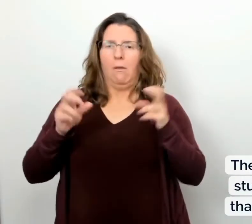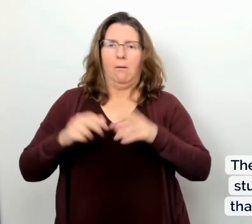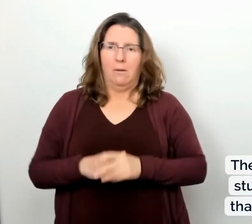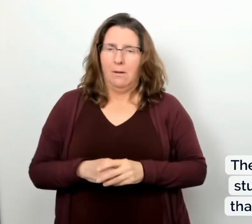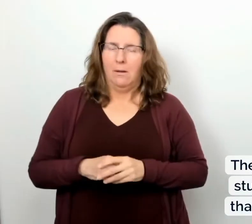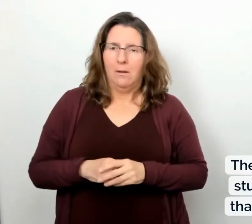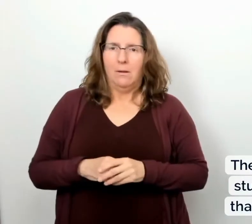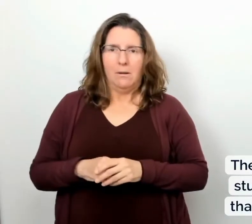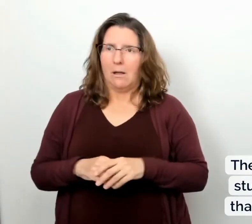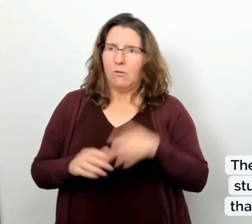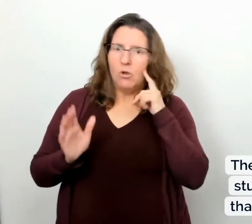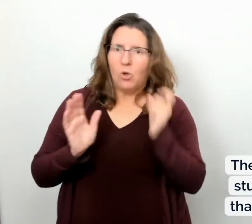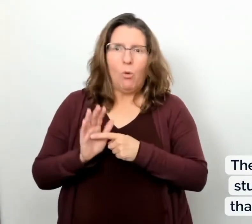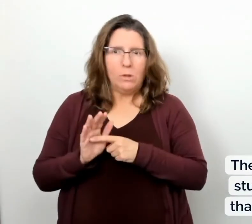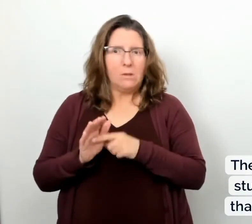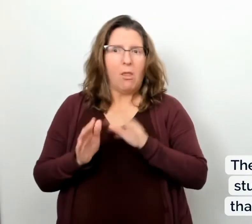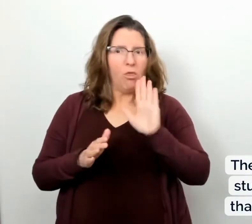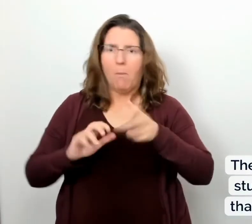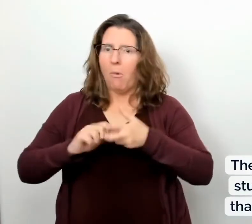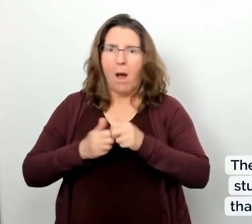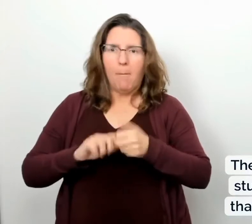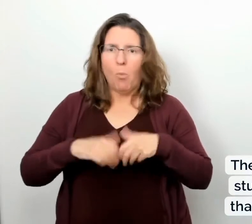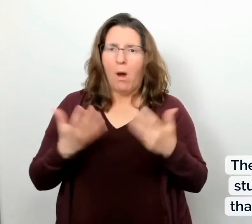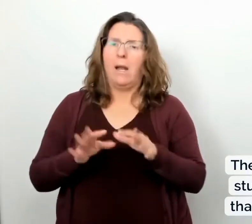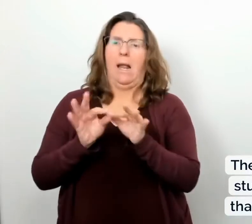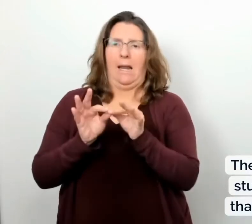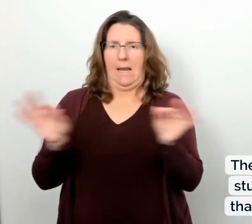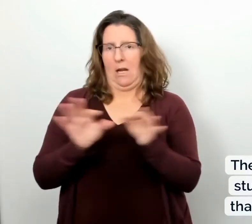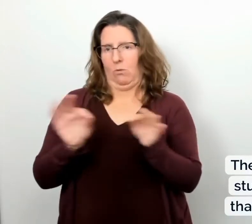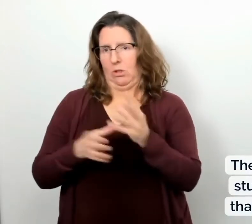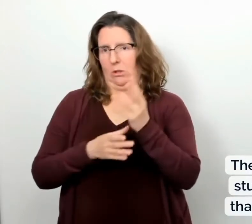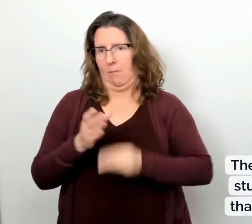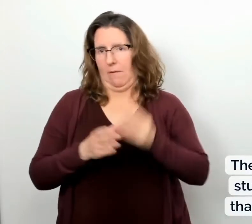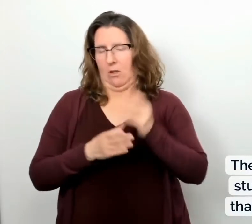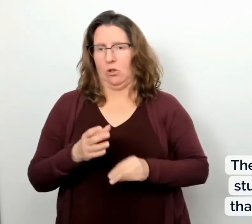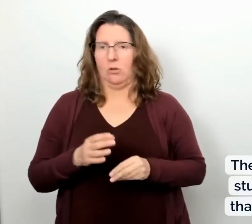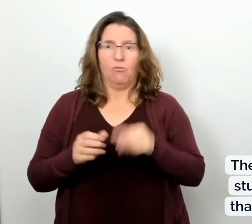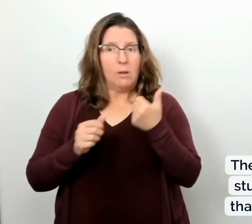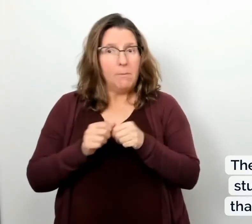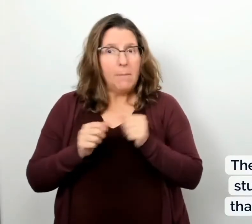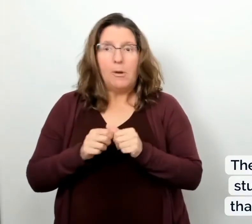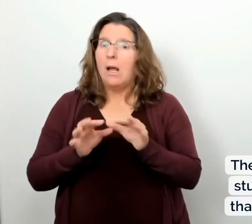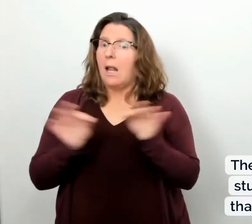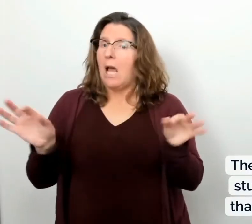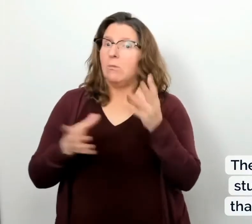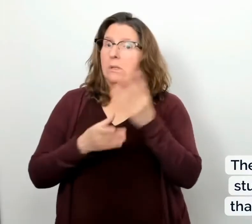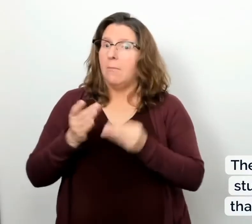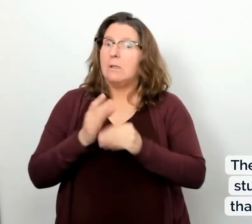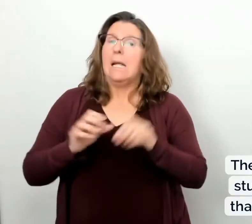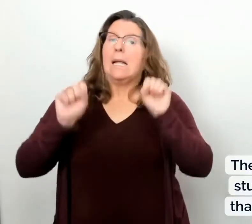quote intellectual disabilities were placed in my classroom. But the true root cause of their learning